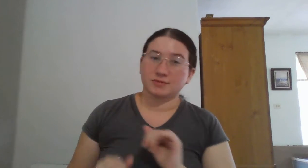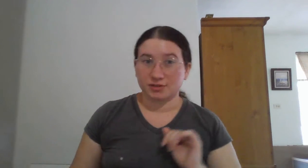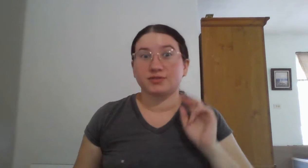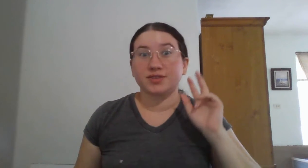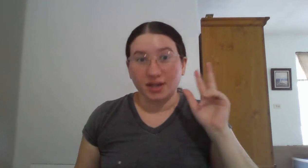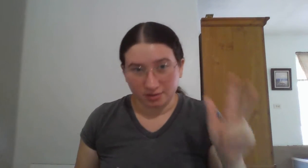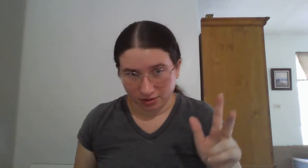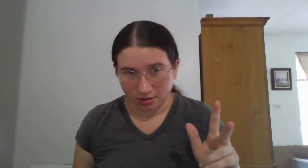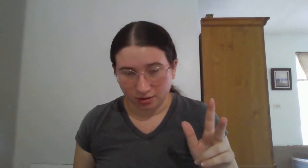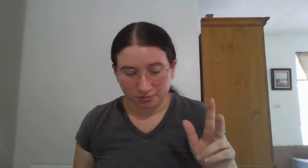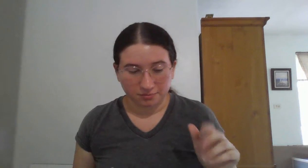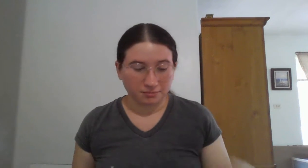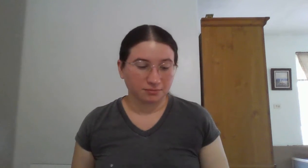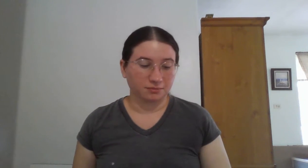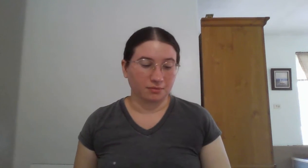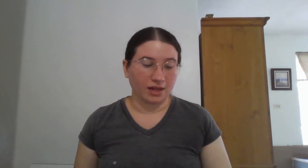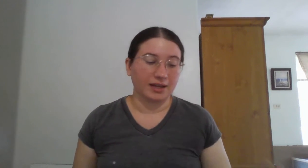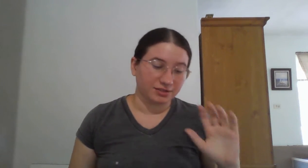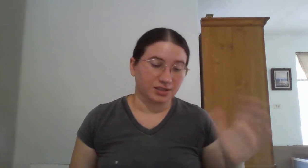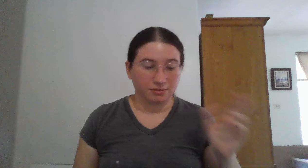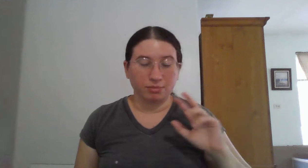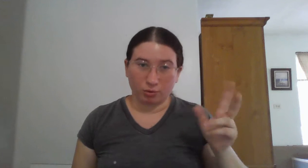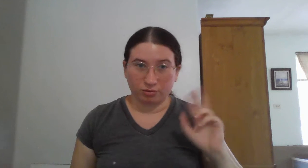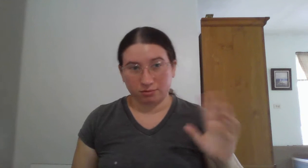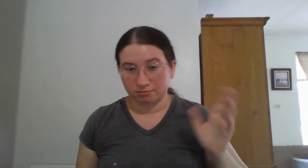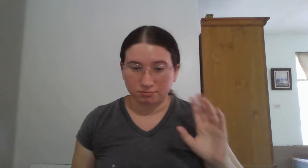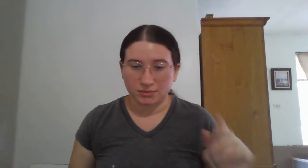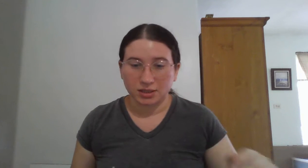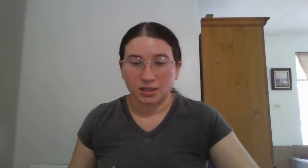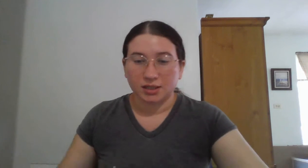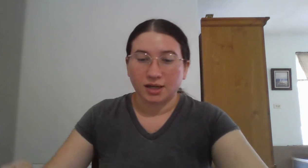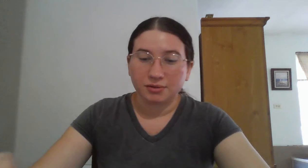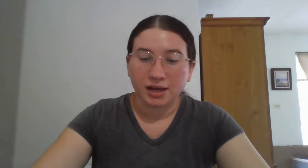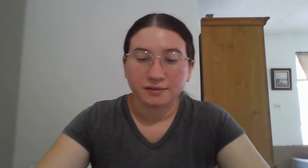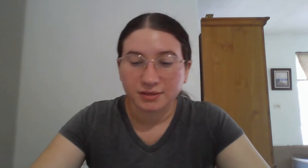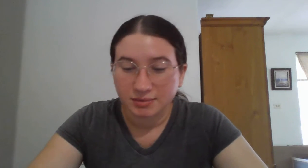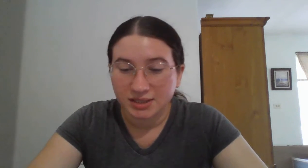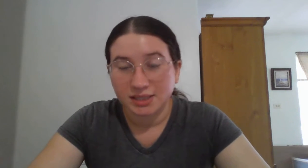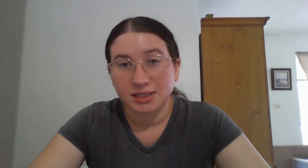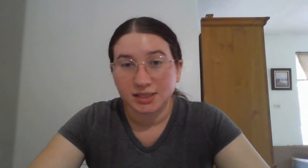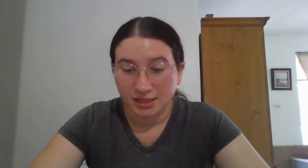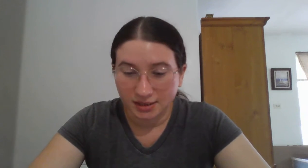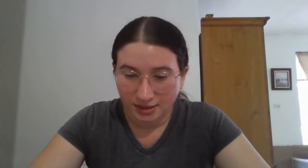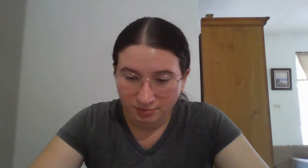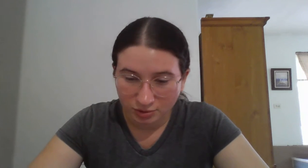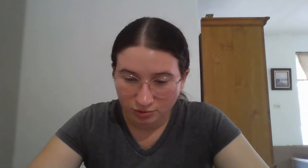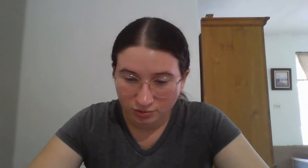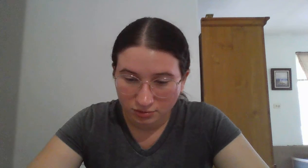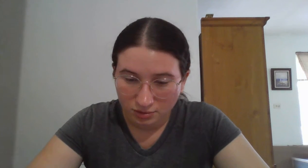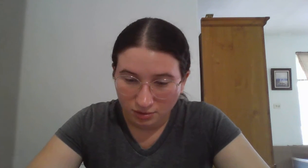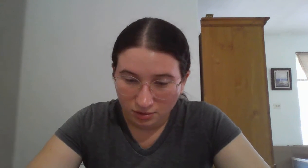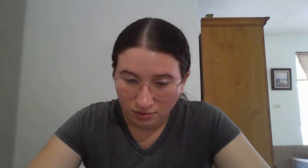for very slow. I have seen both. Now we have some sentence examples.